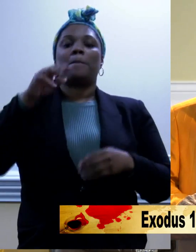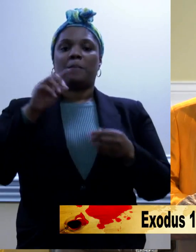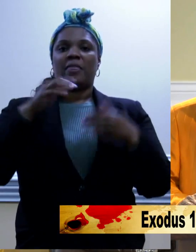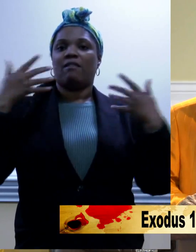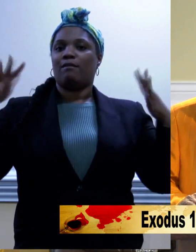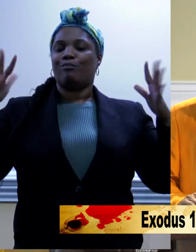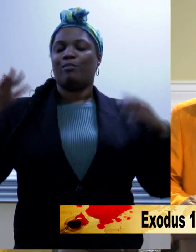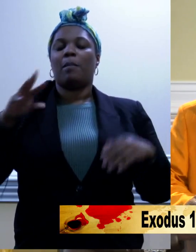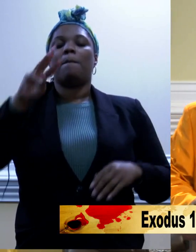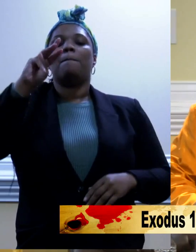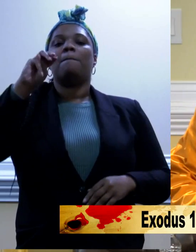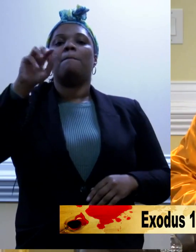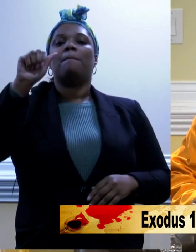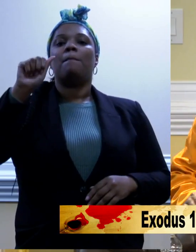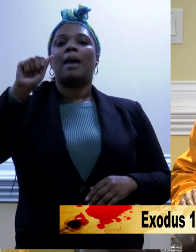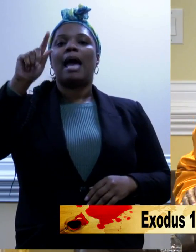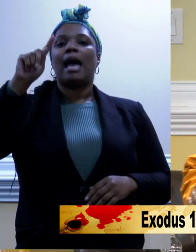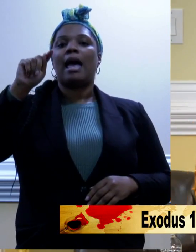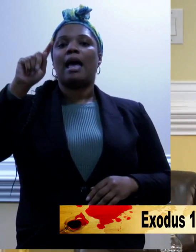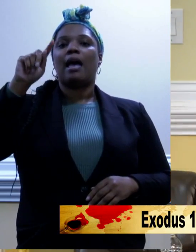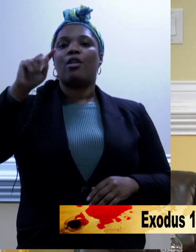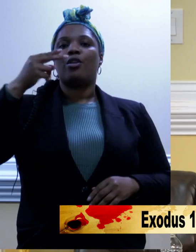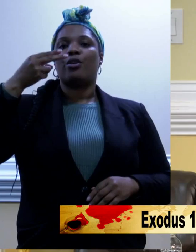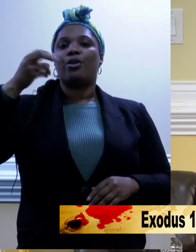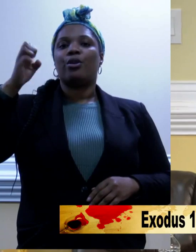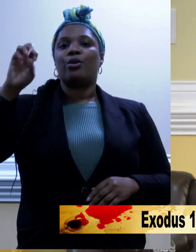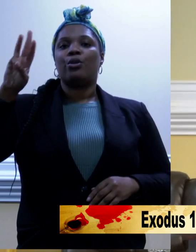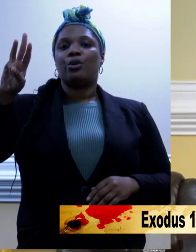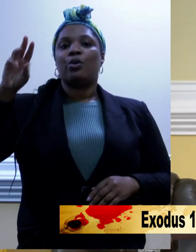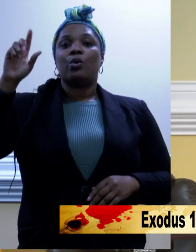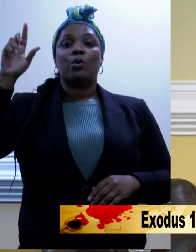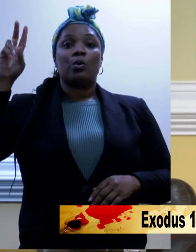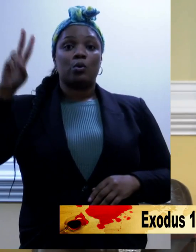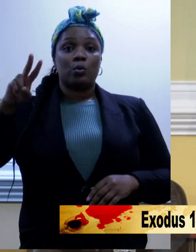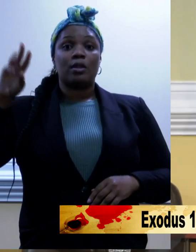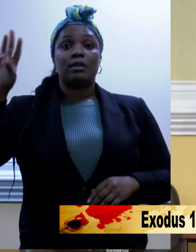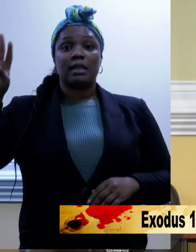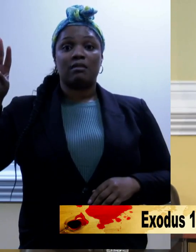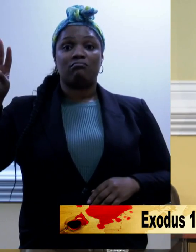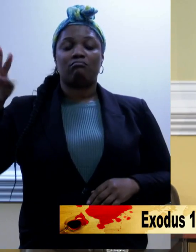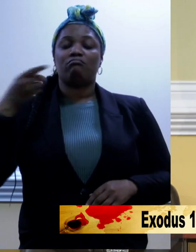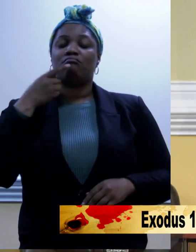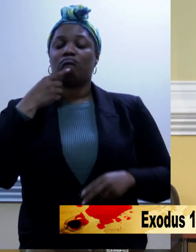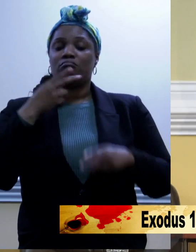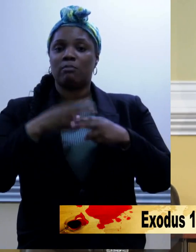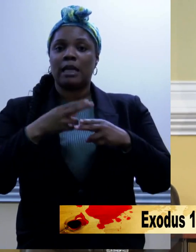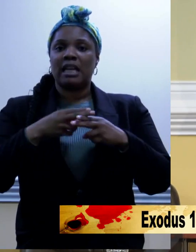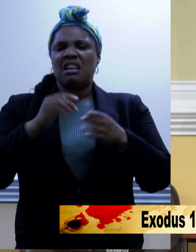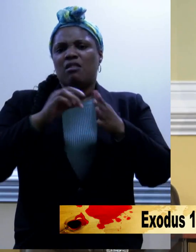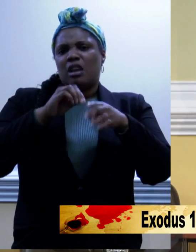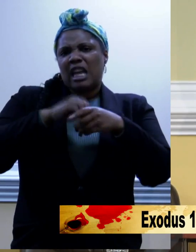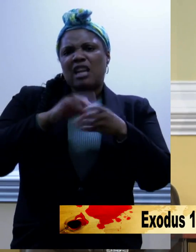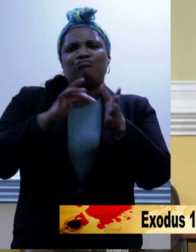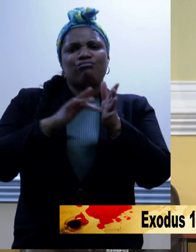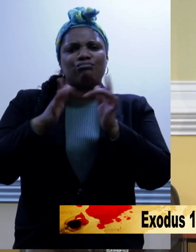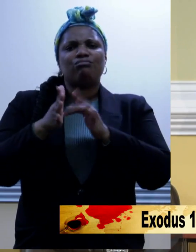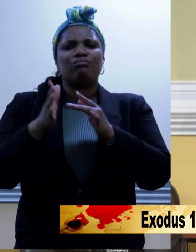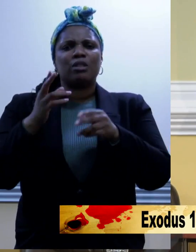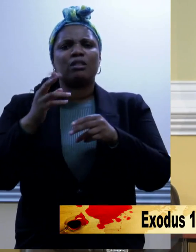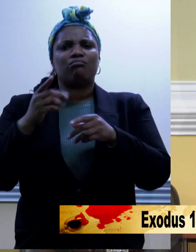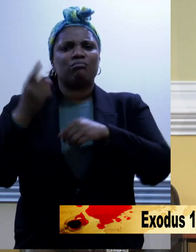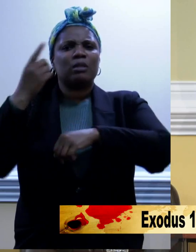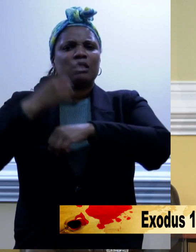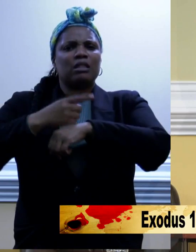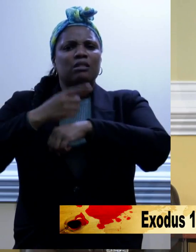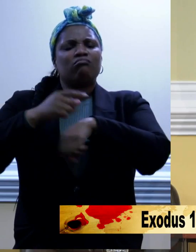chapter, and see what it was called in Jesus' day.